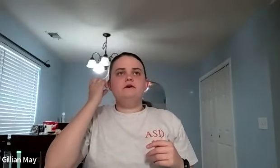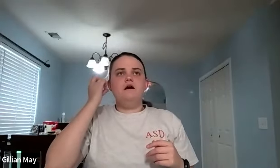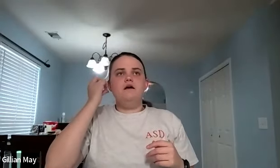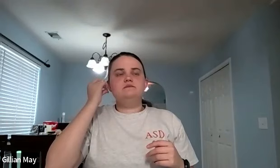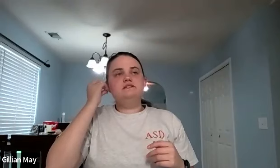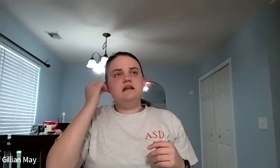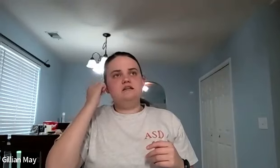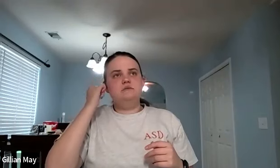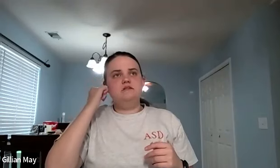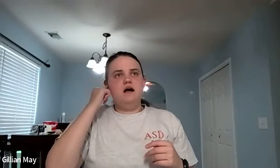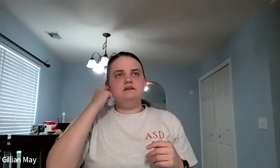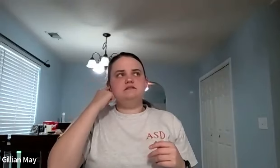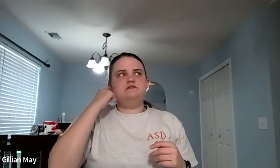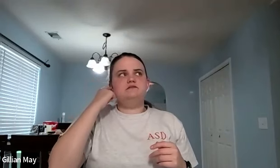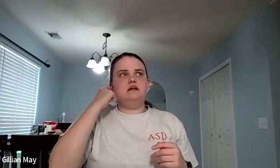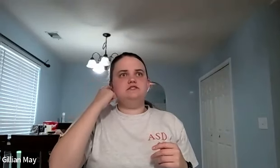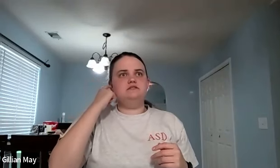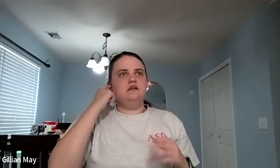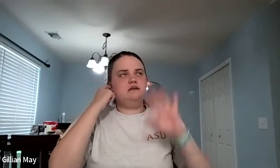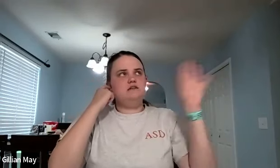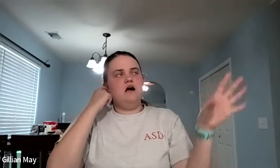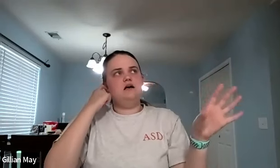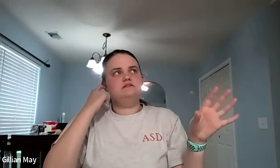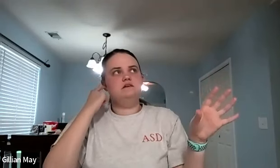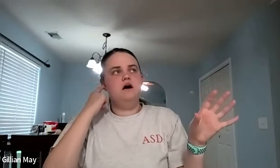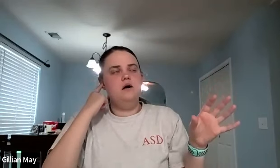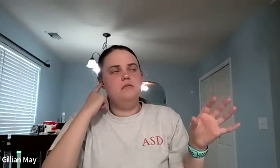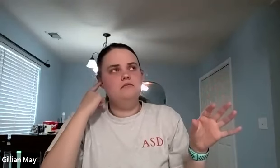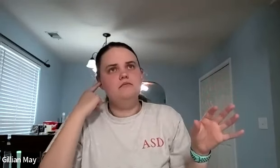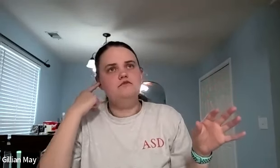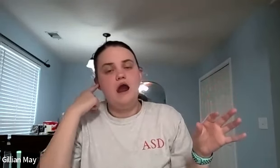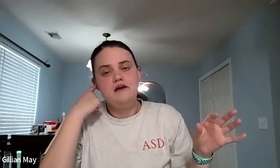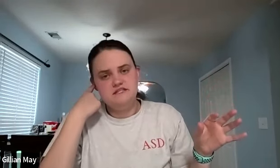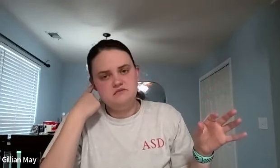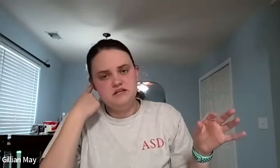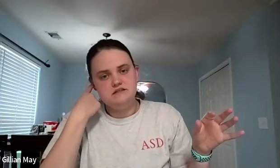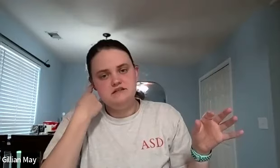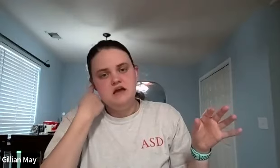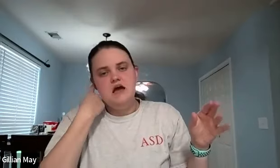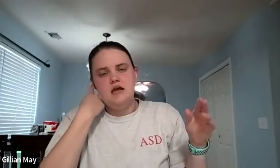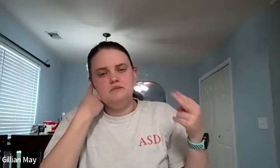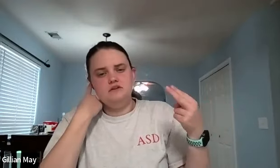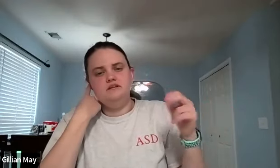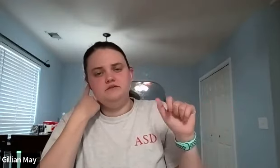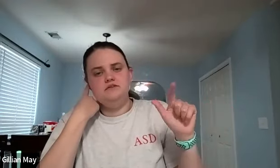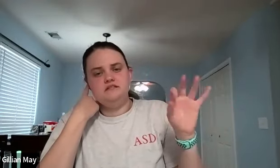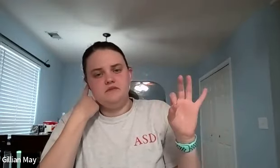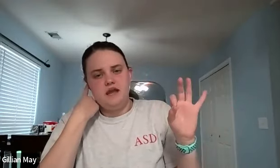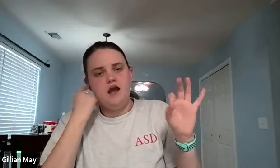For someone did ask me last class, for half siblings, and I believe you do the same thing,